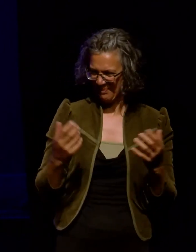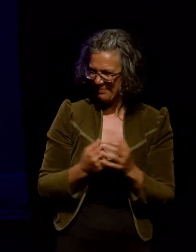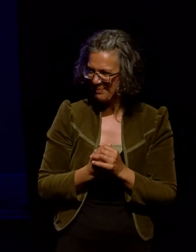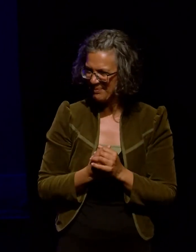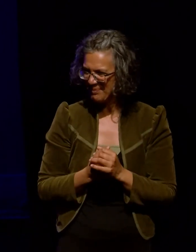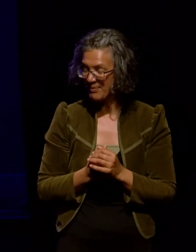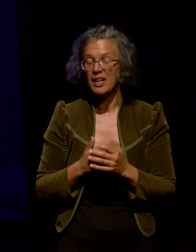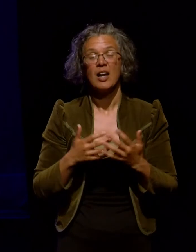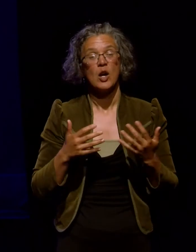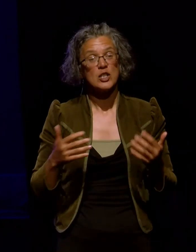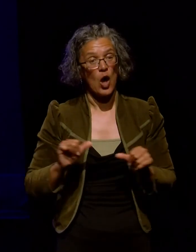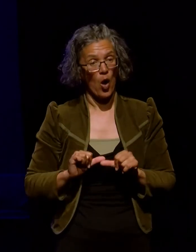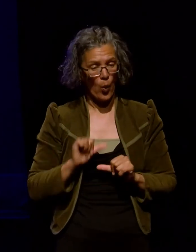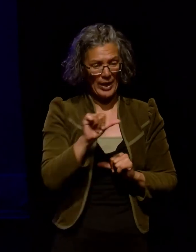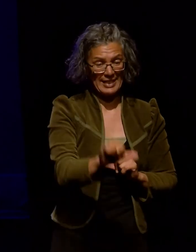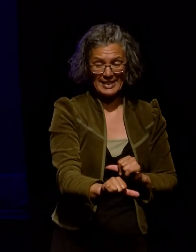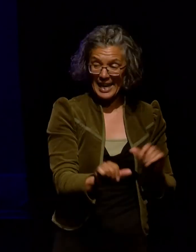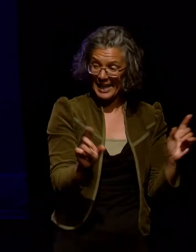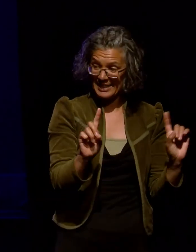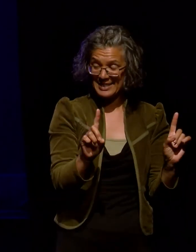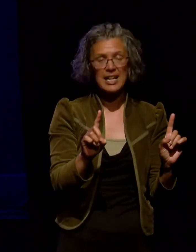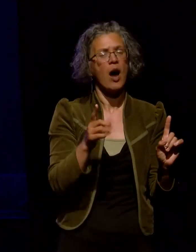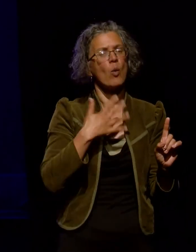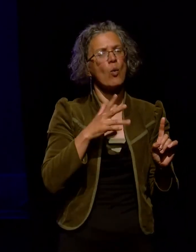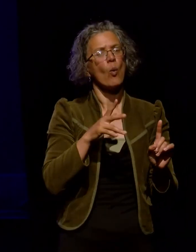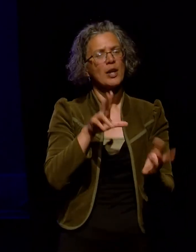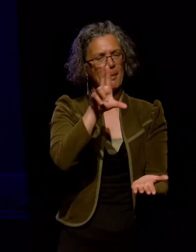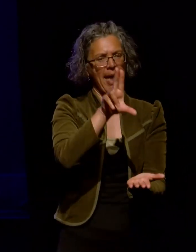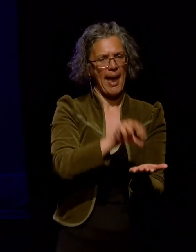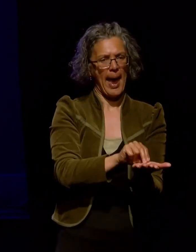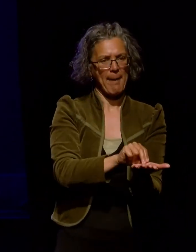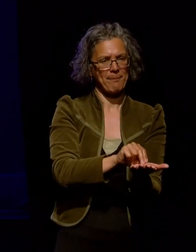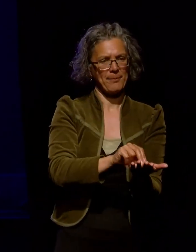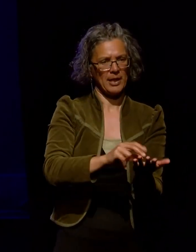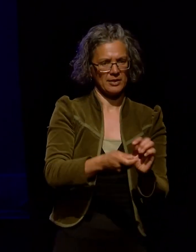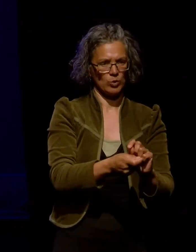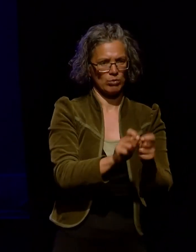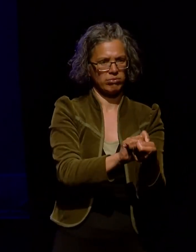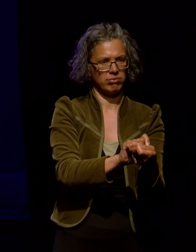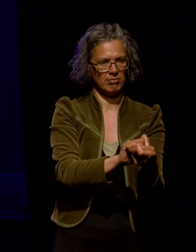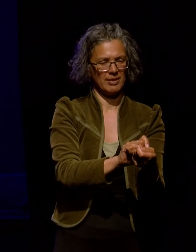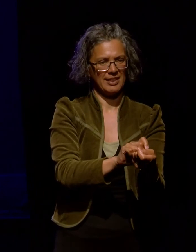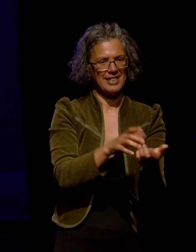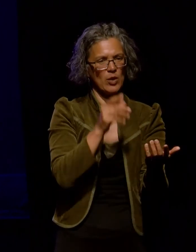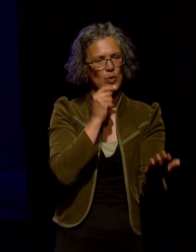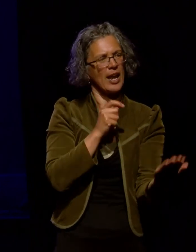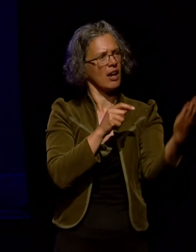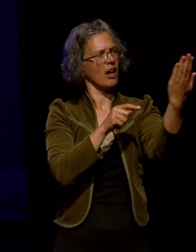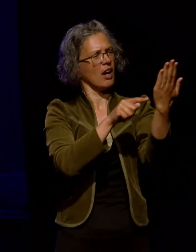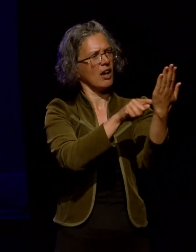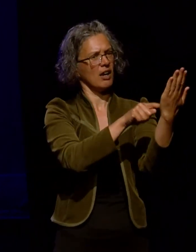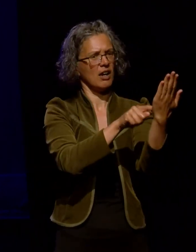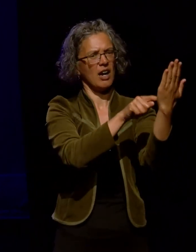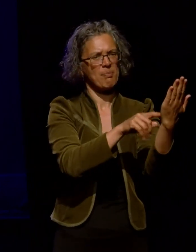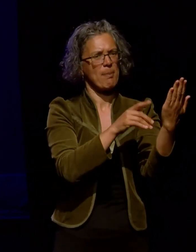So the next step of this is we plan to make this into an actual app where you don't have to have the headset and people can hold up their phones, maybe a QR